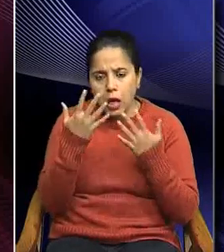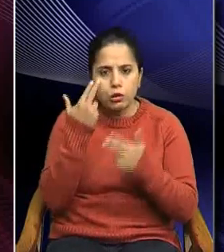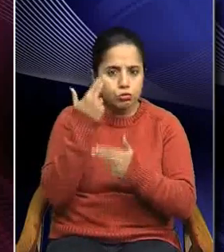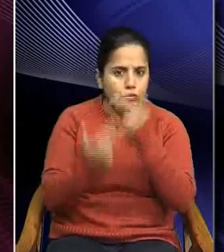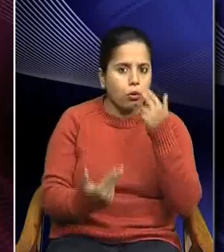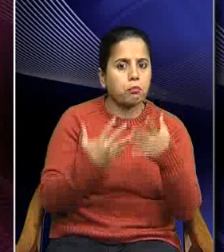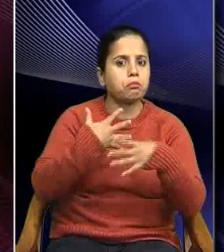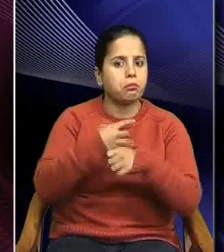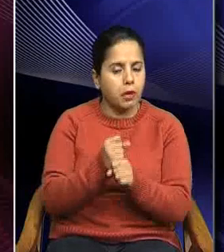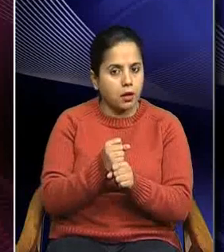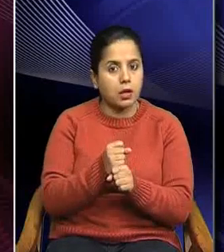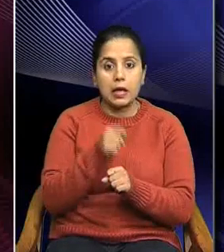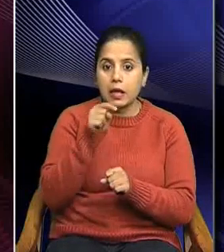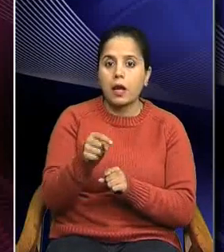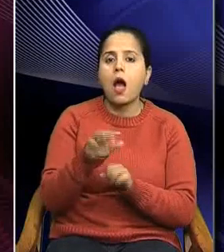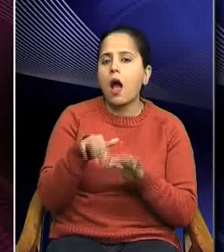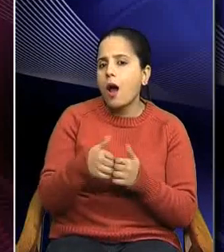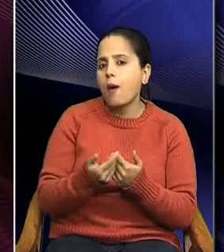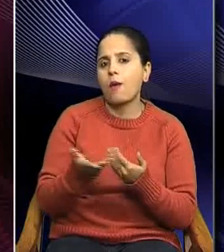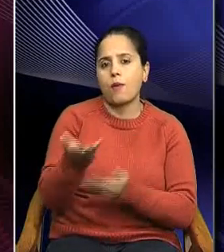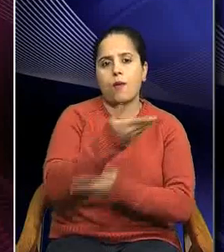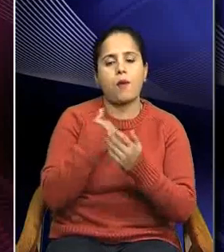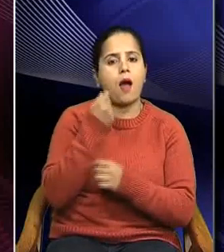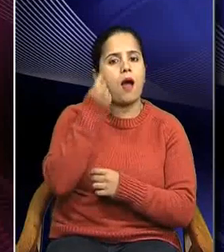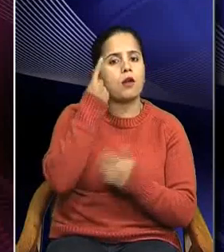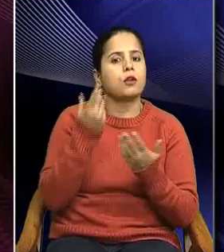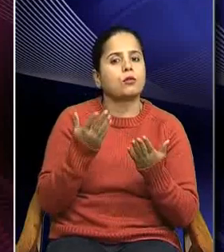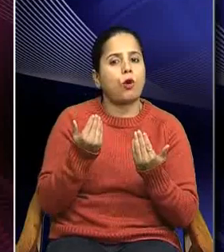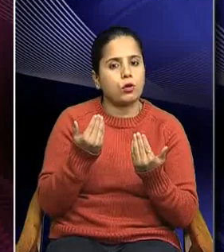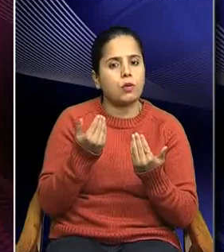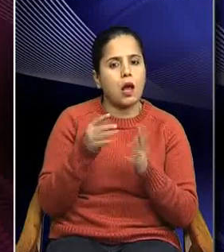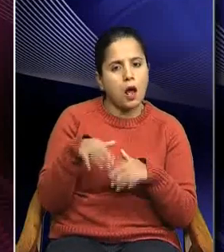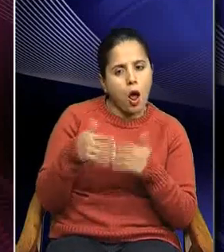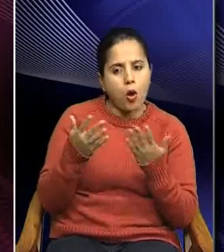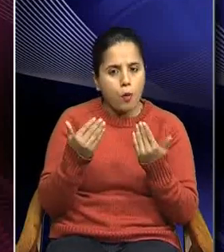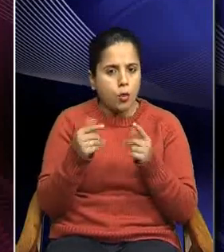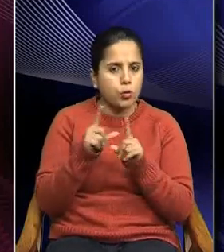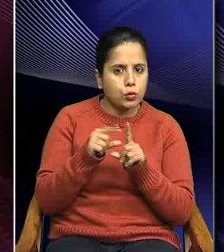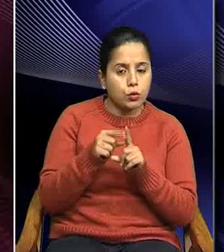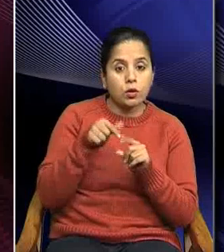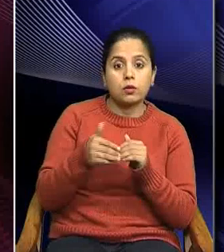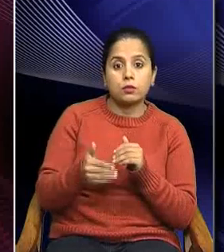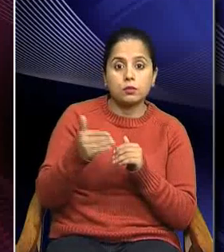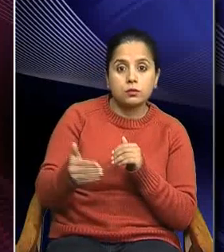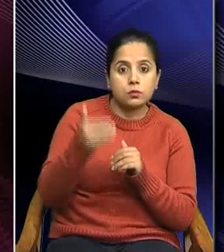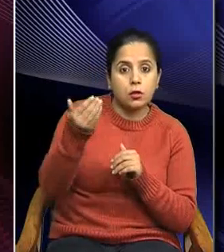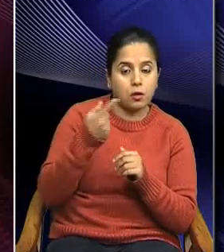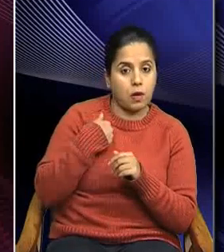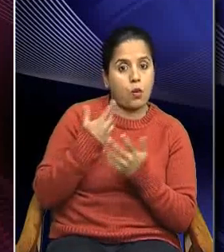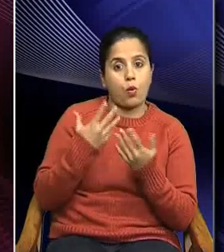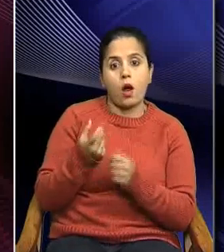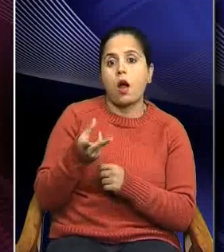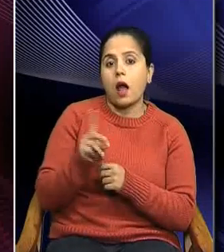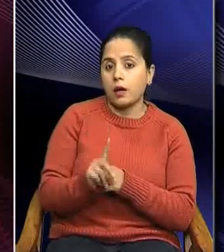story. And that is how we tend to understand things. before going further, I would again